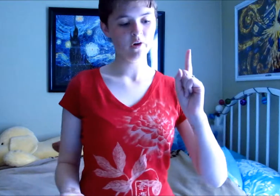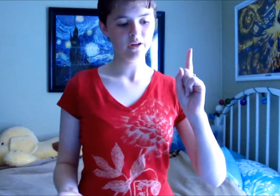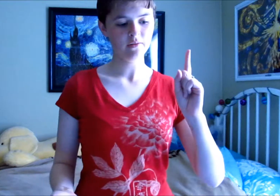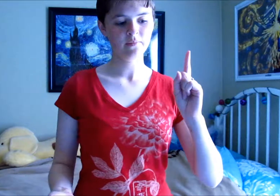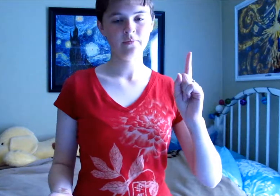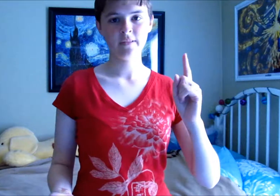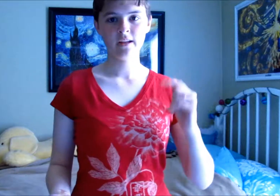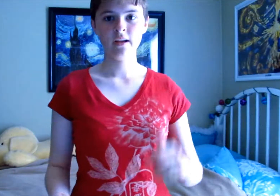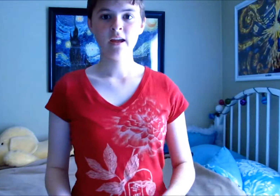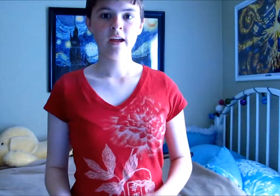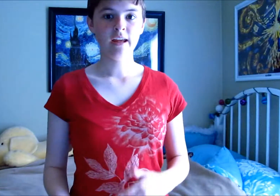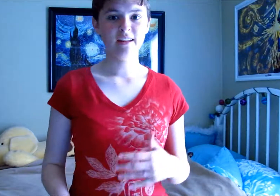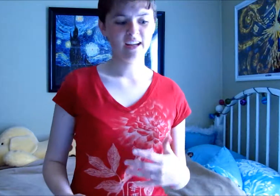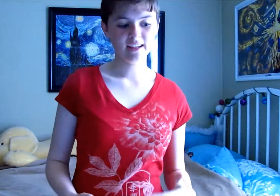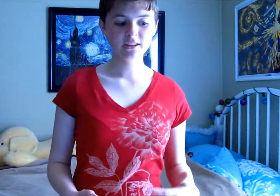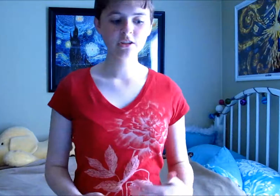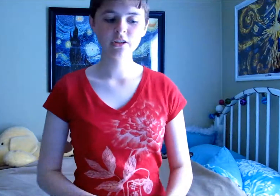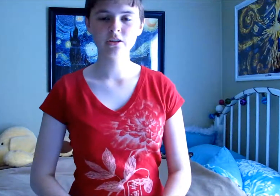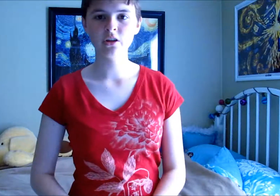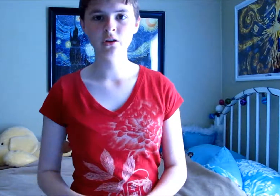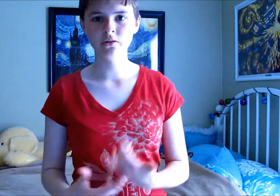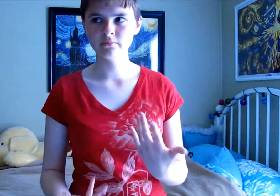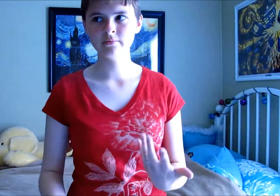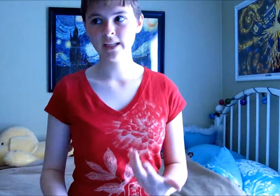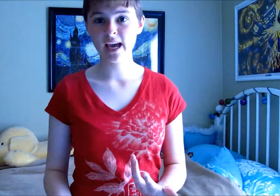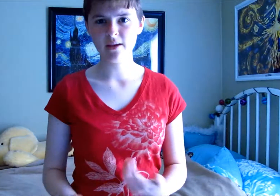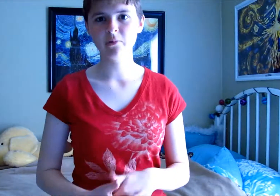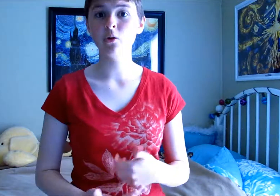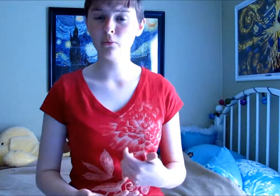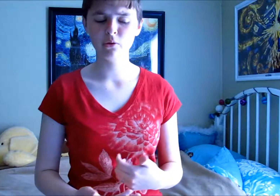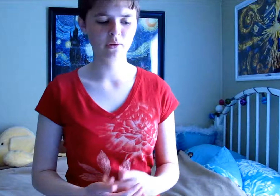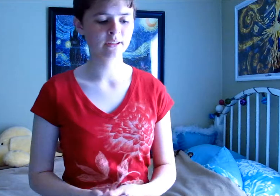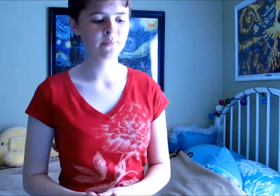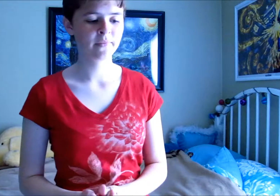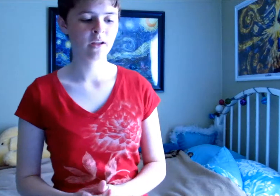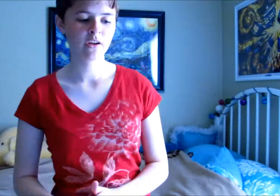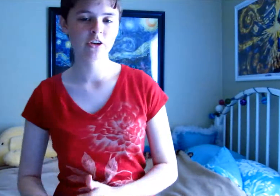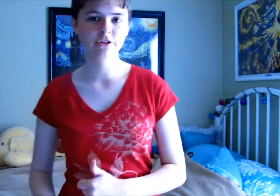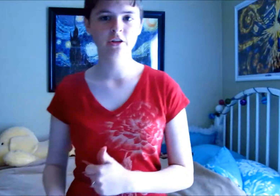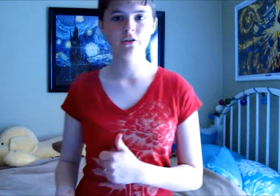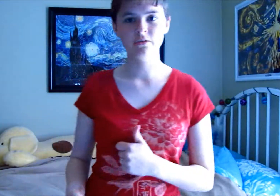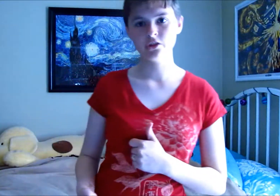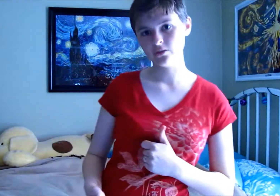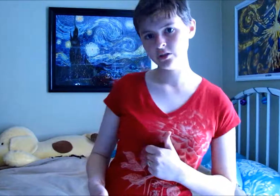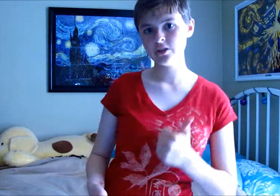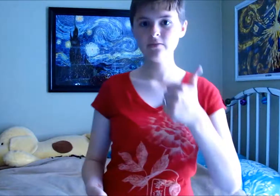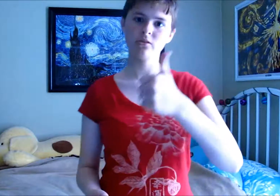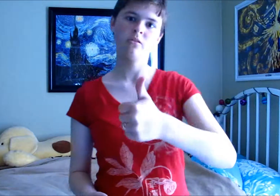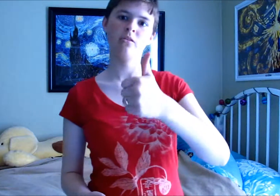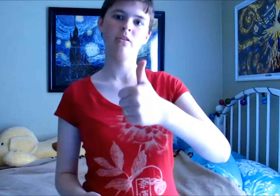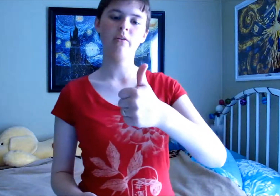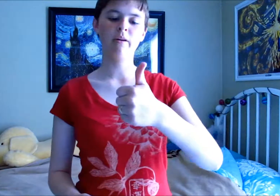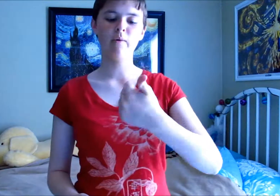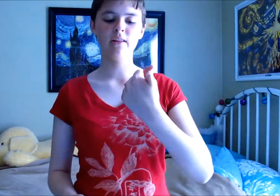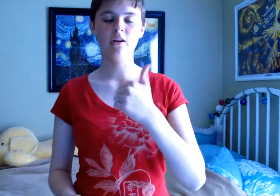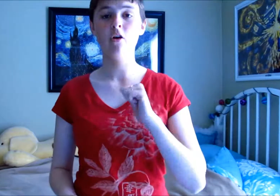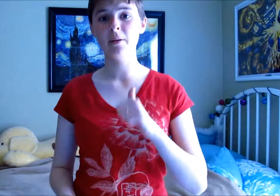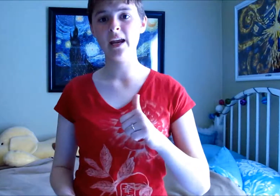Someone. And then else's game or rules, you're just going to do a shoulder shift with the open A